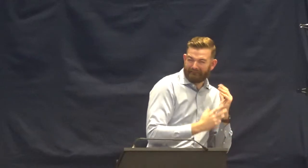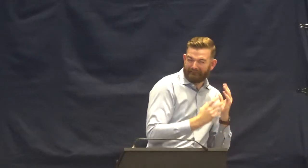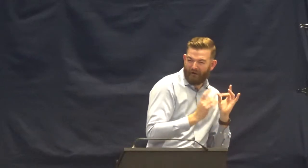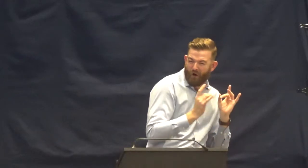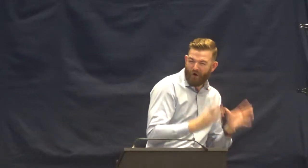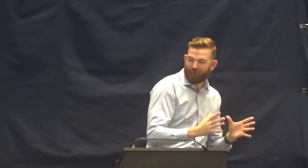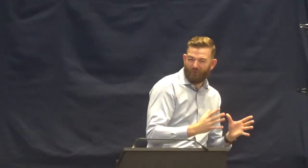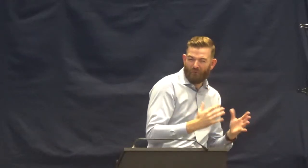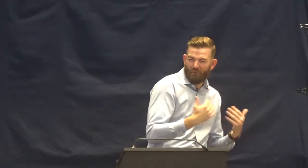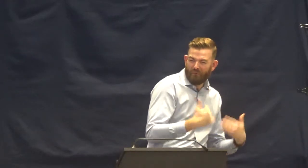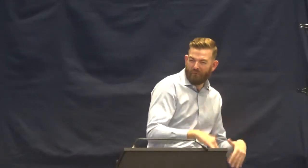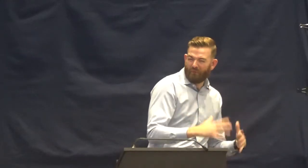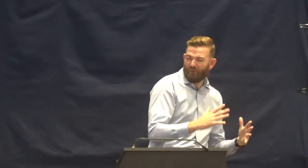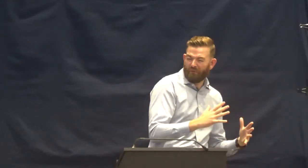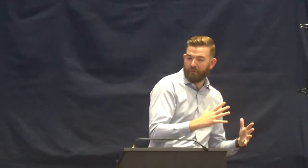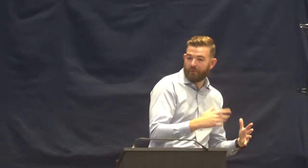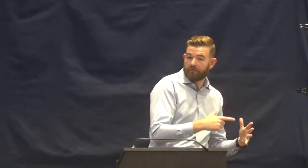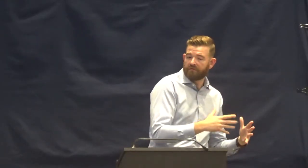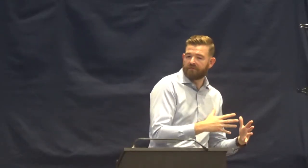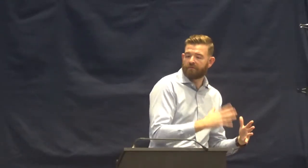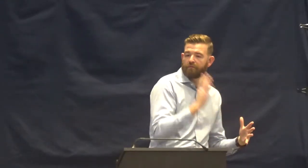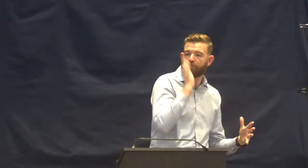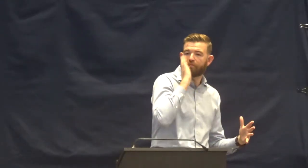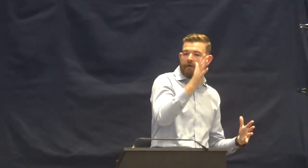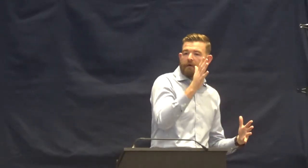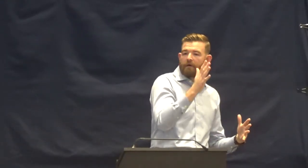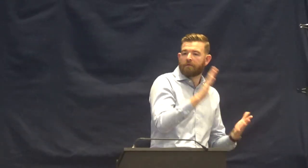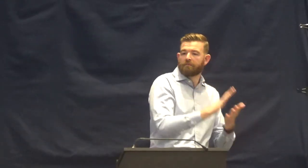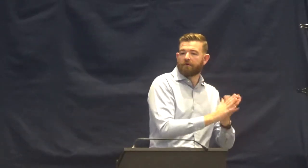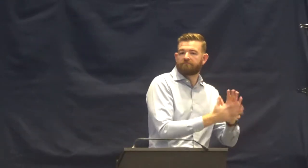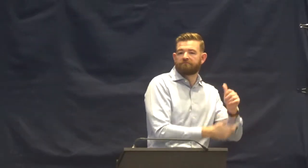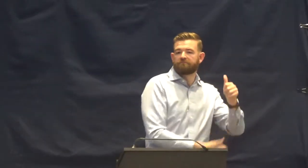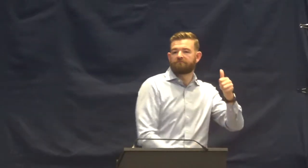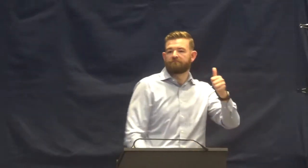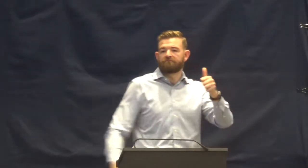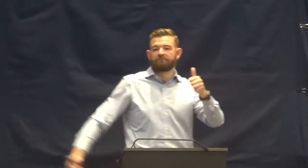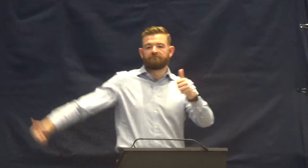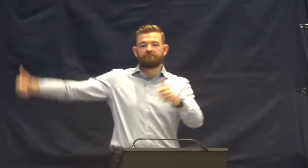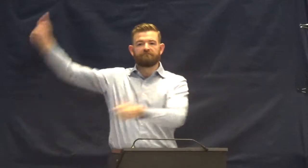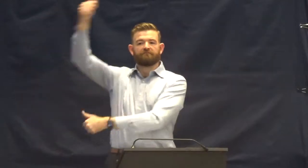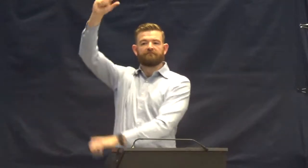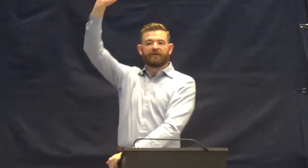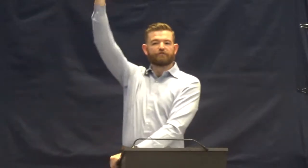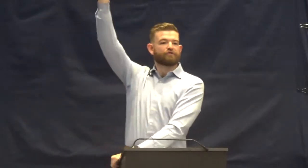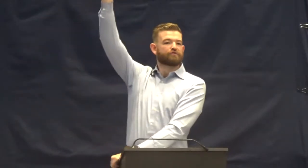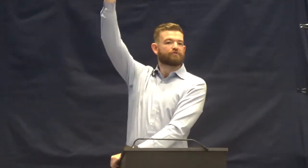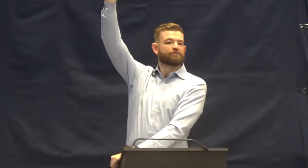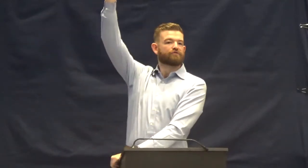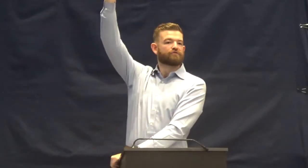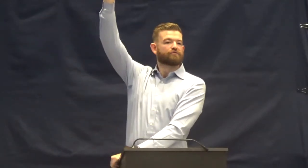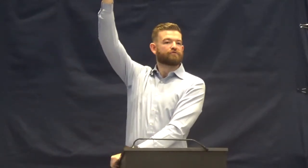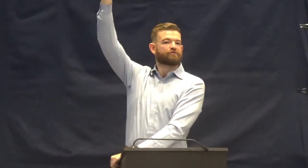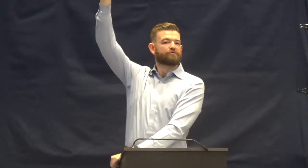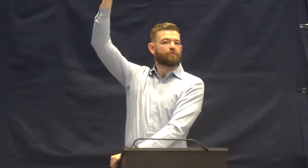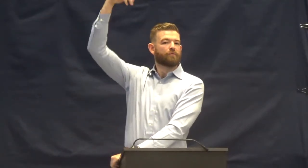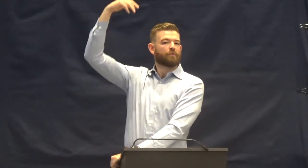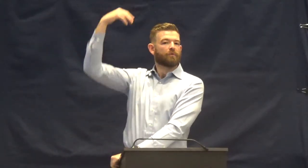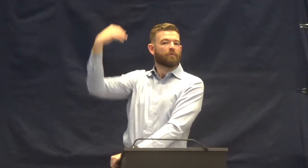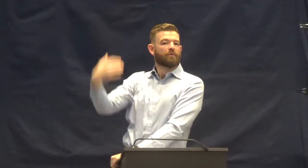folks that you have thought are in horrible, low on the totem pole